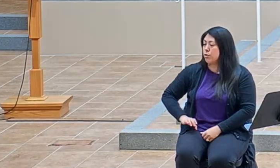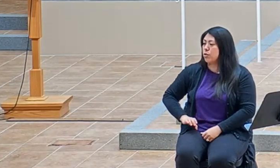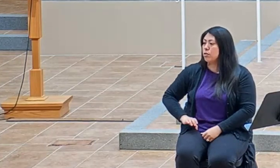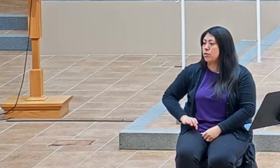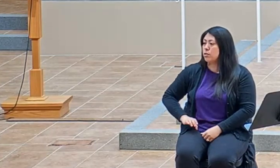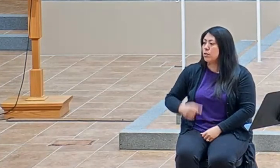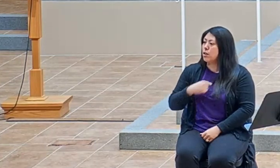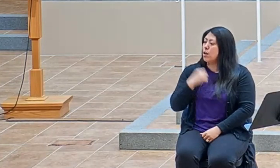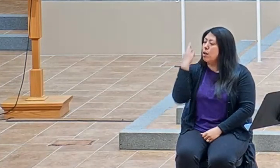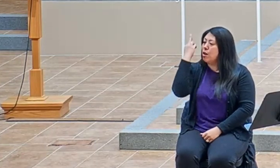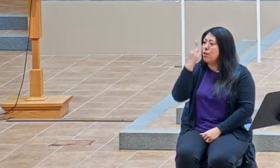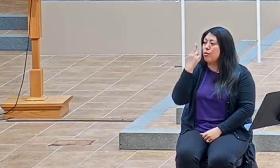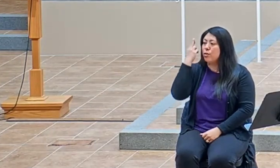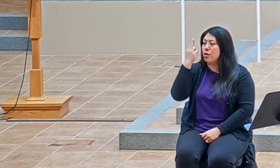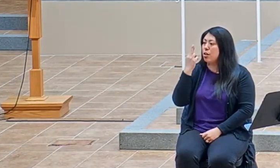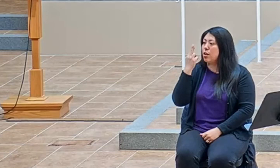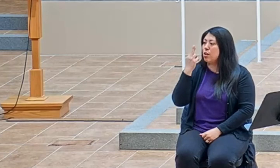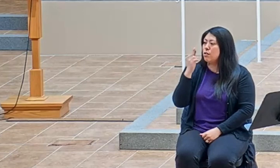Christ,